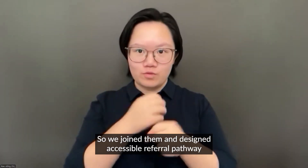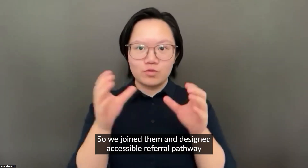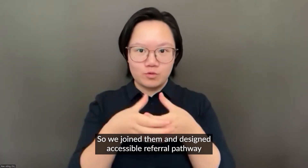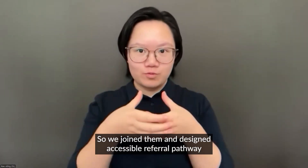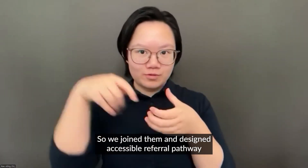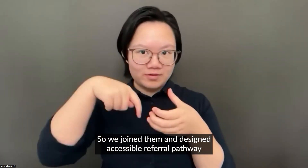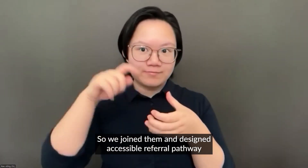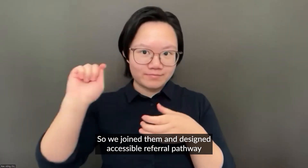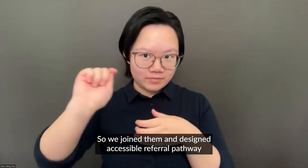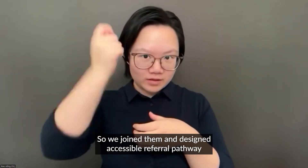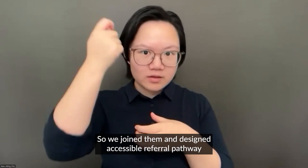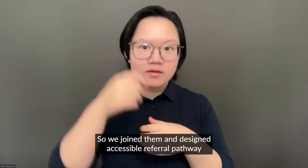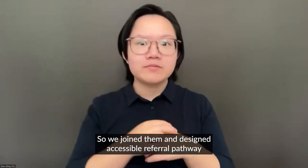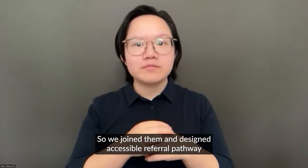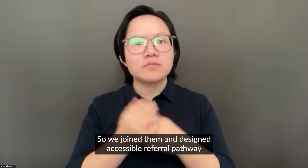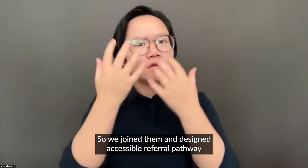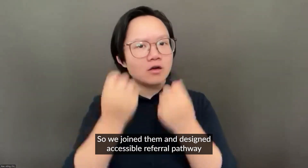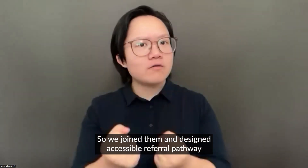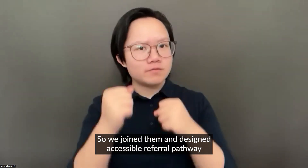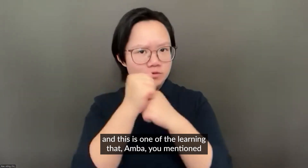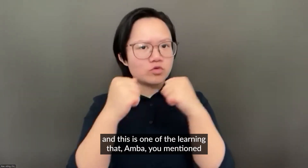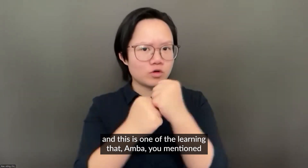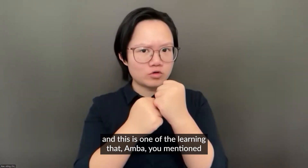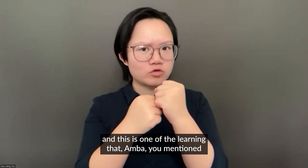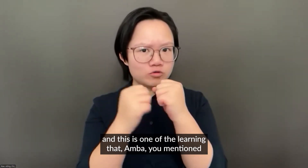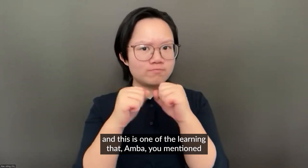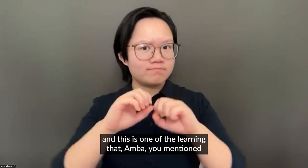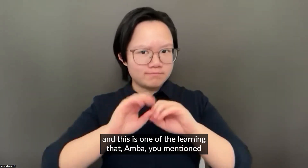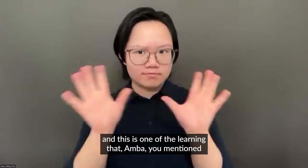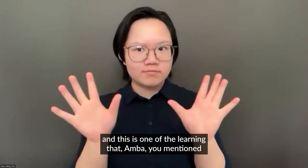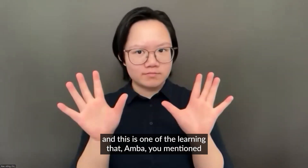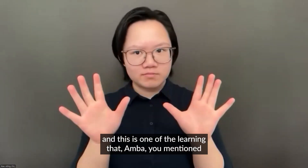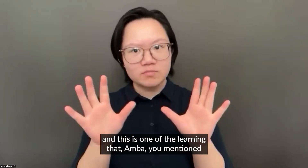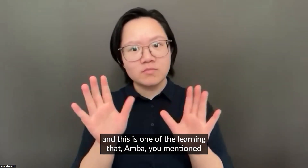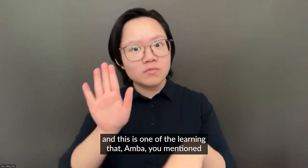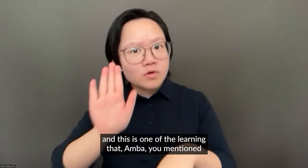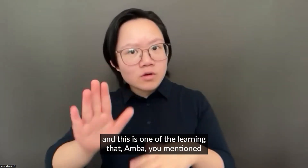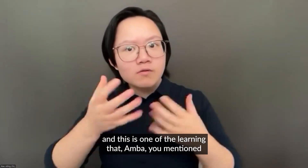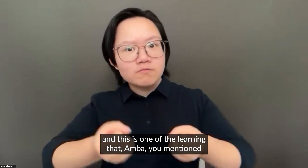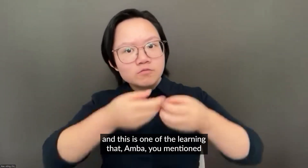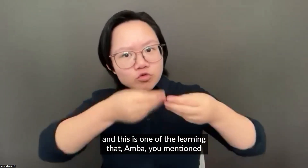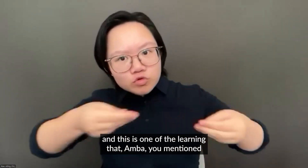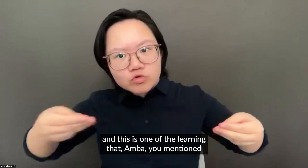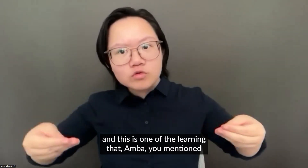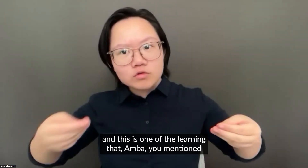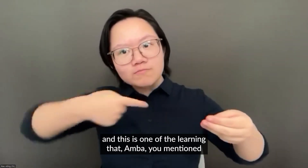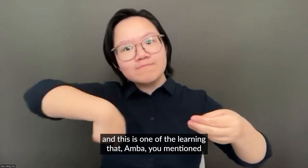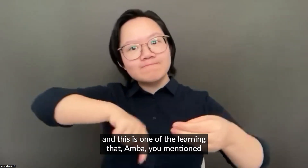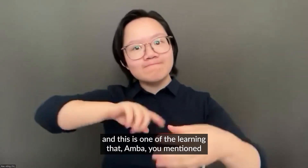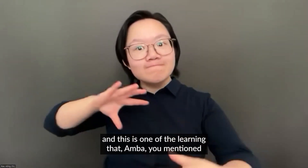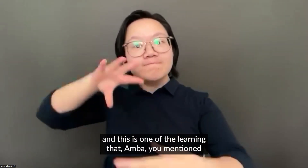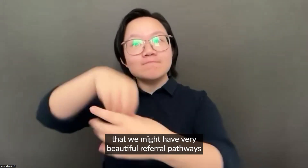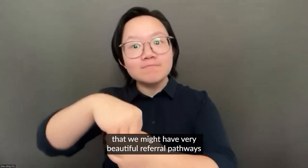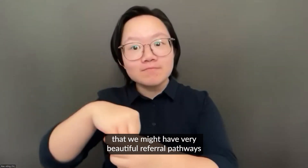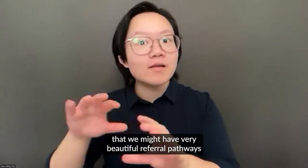them and designed accessible referral pathway. And this is one of the learning that Amber, you